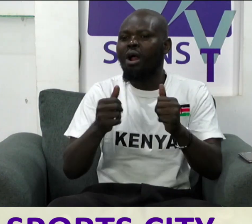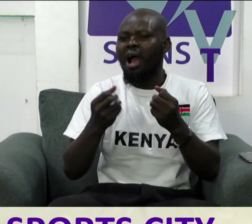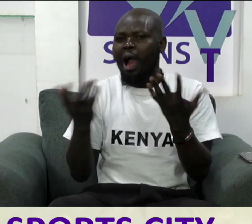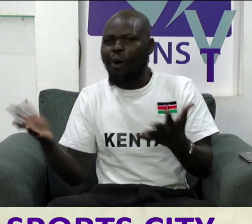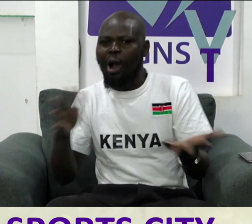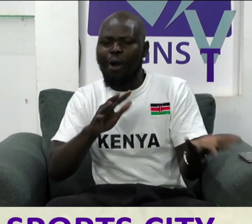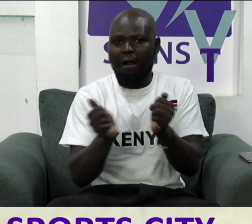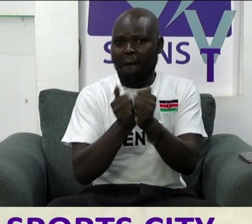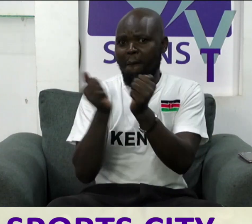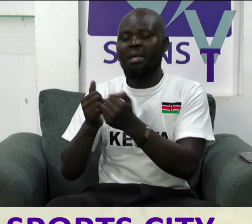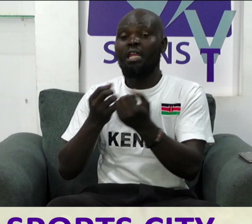League.